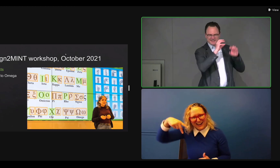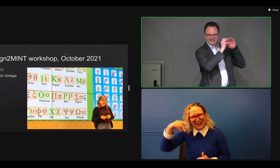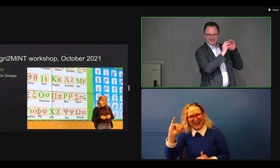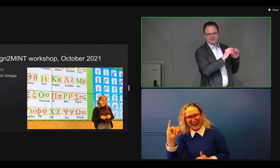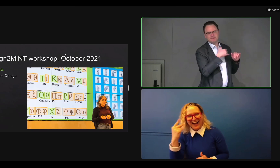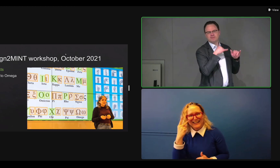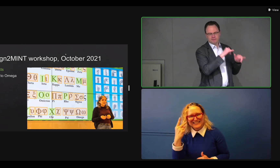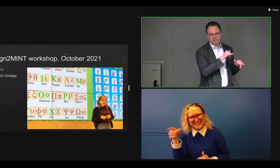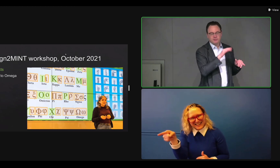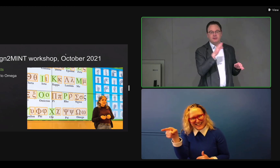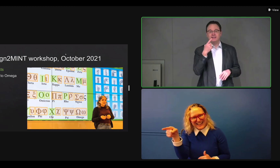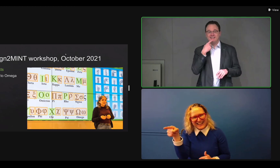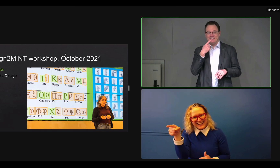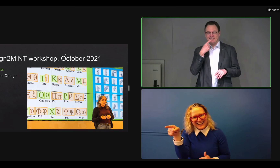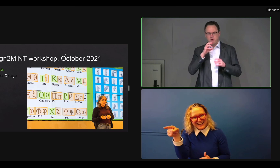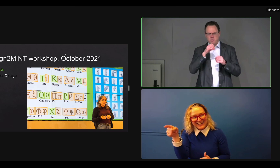Kappa, Mu.